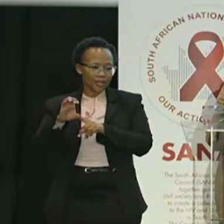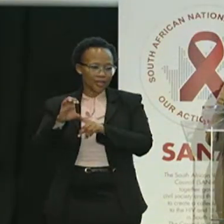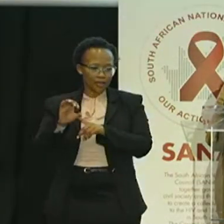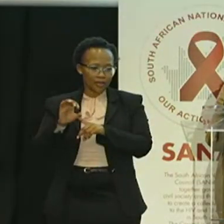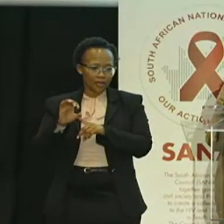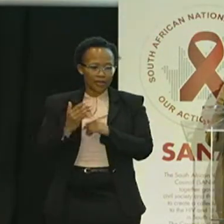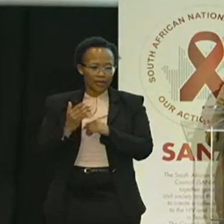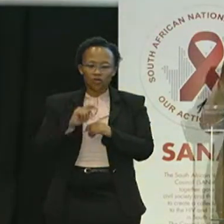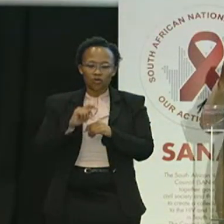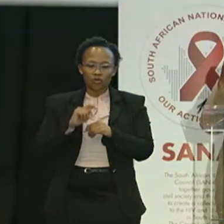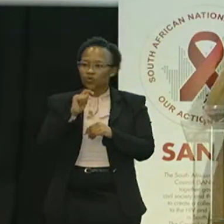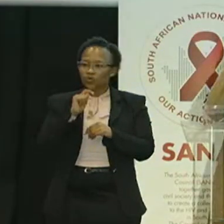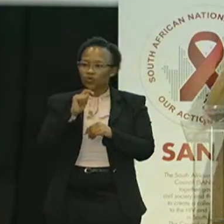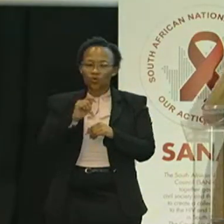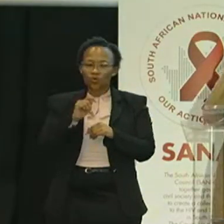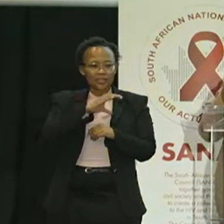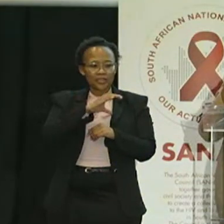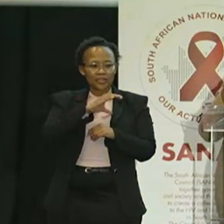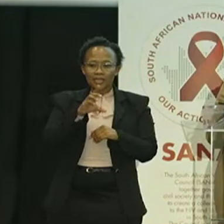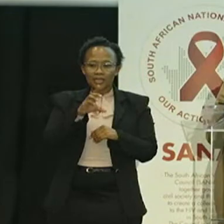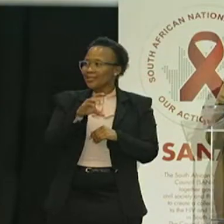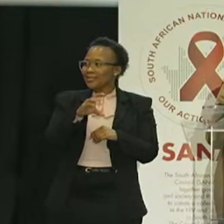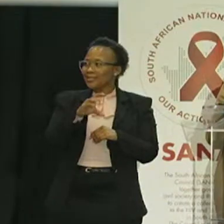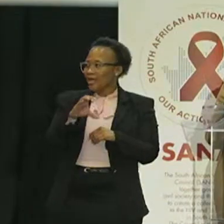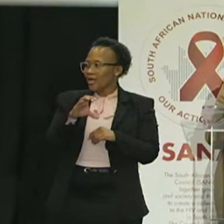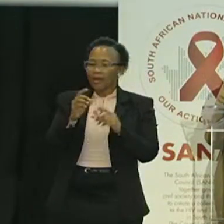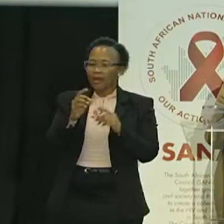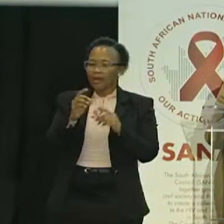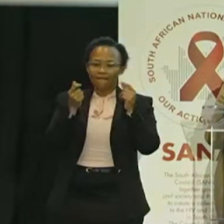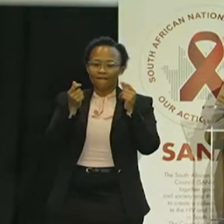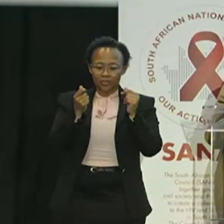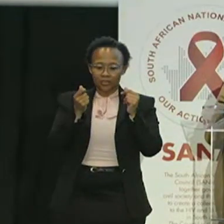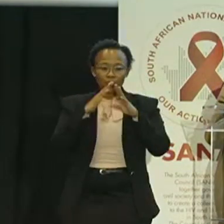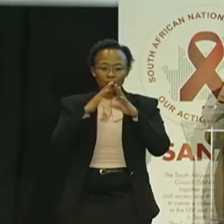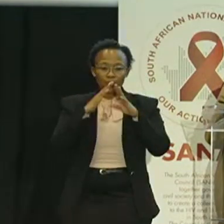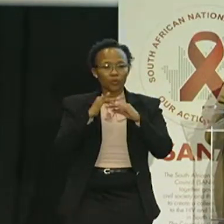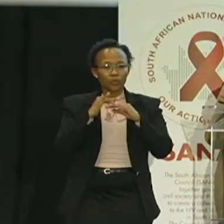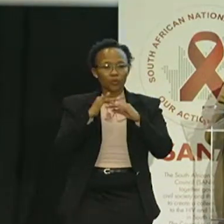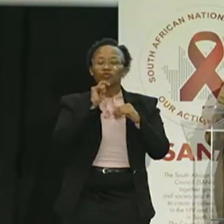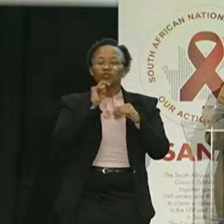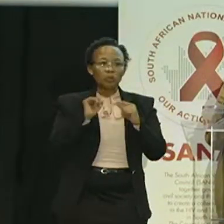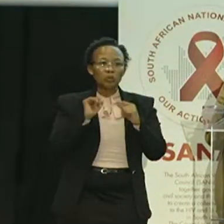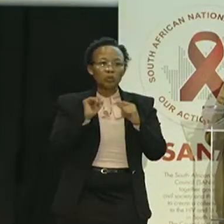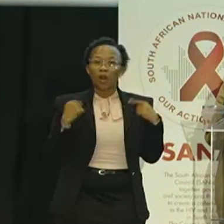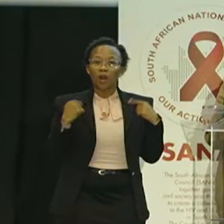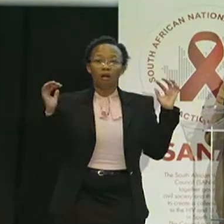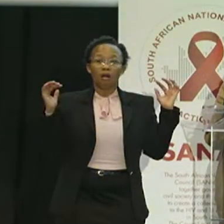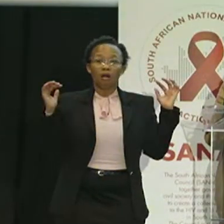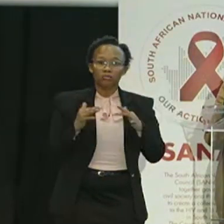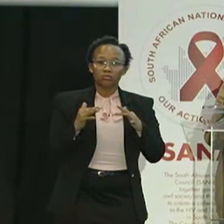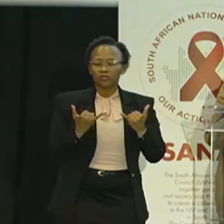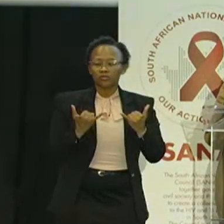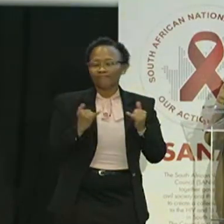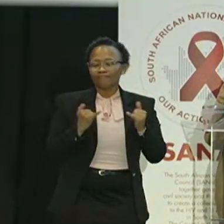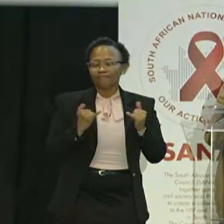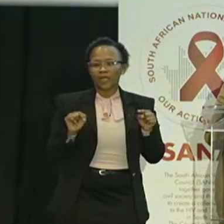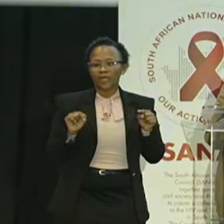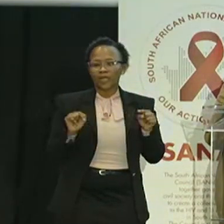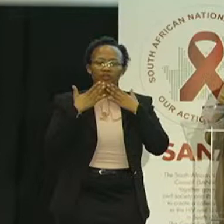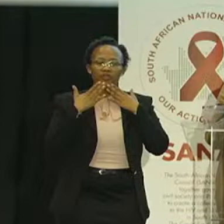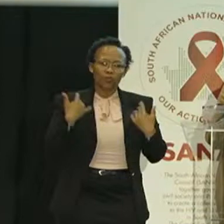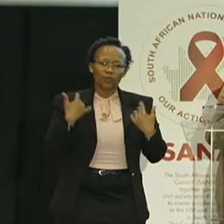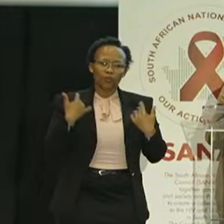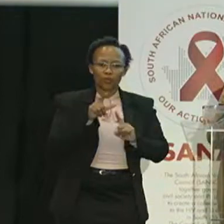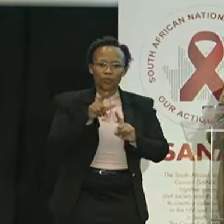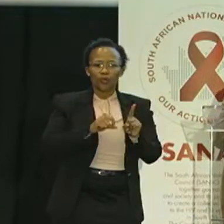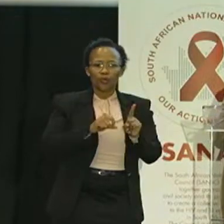without the funds of CDC, we wouldn't be here today. So a special thank you to Helen for enabling us